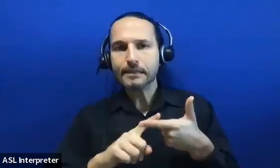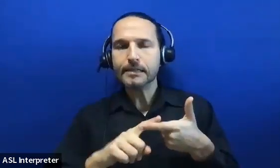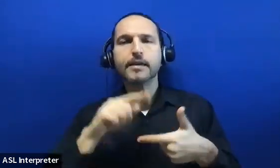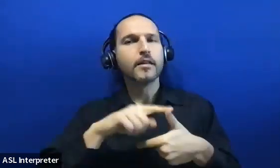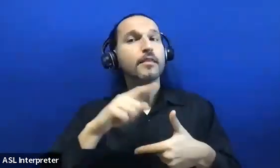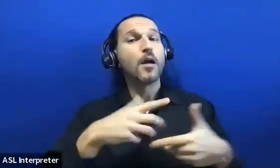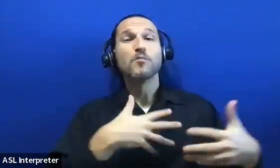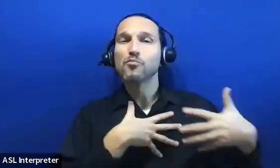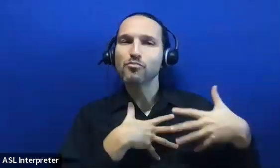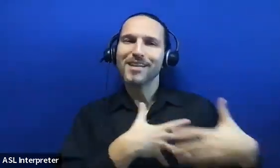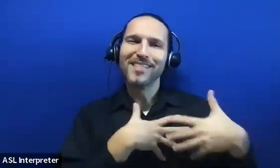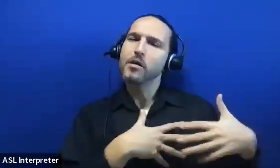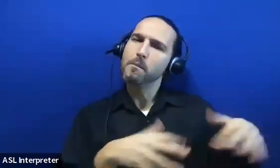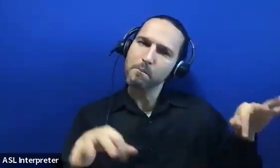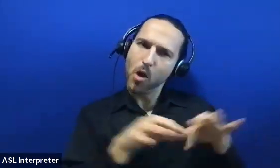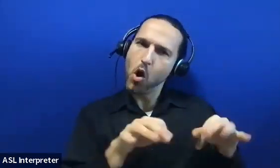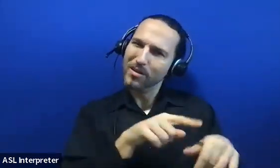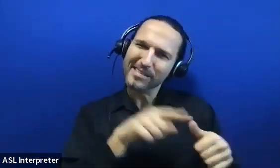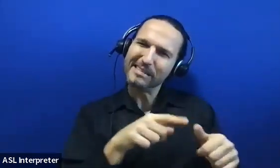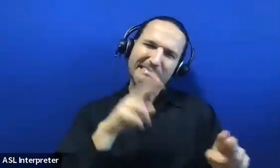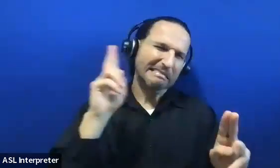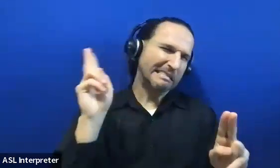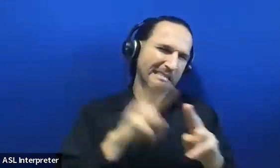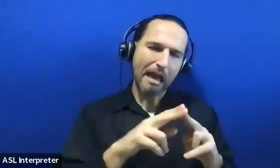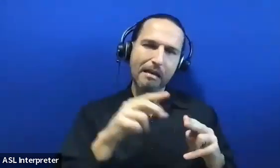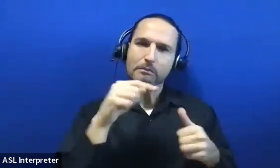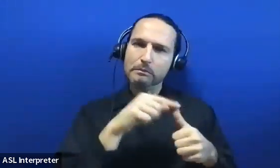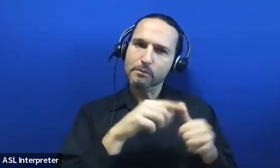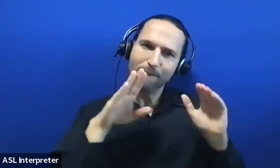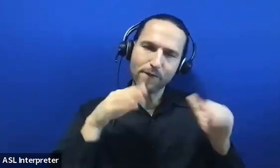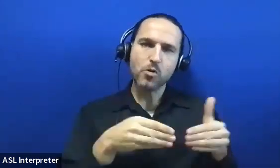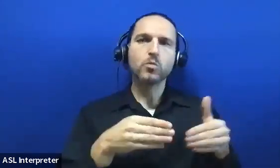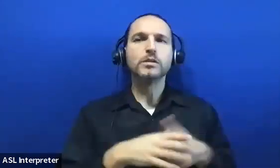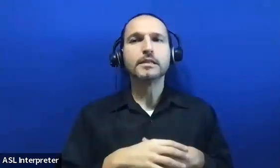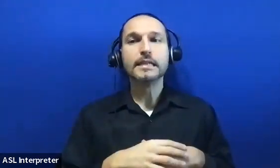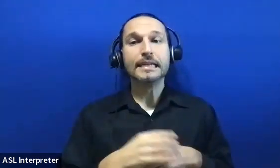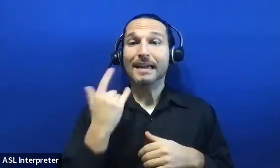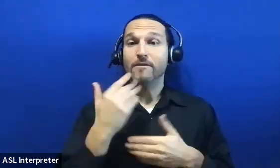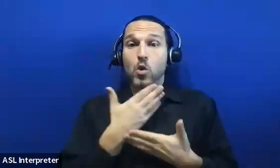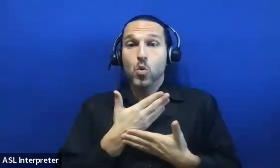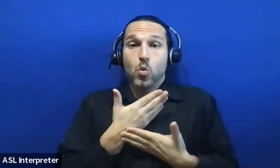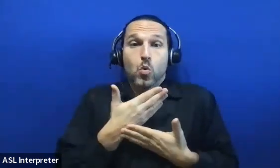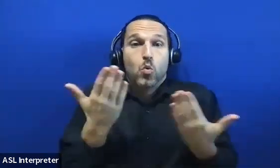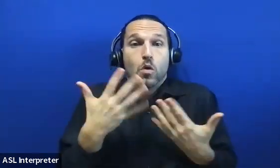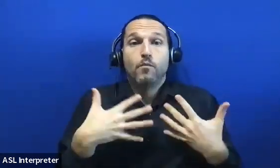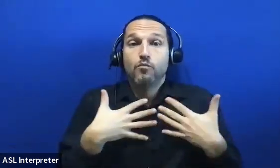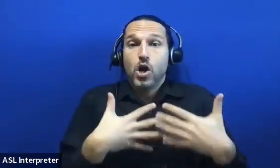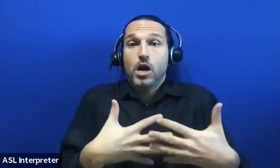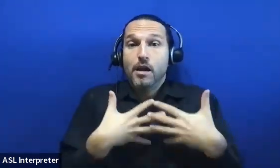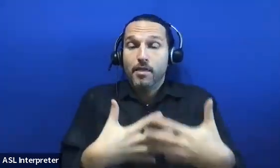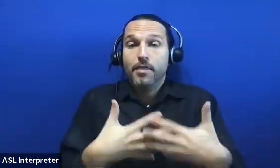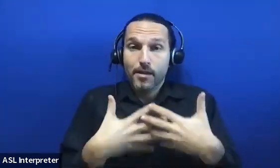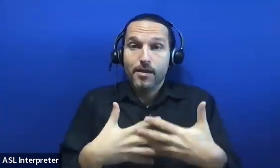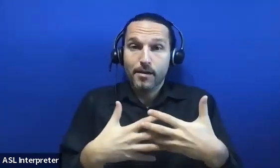will hear me repeat that a lot during this presentation because if we do not have good breathing